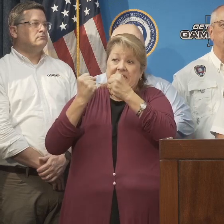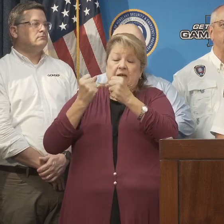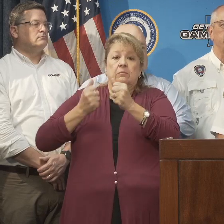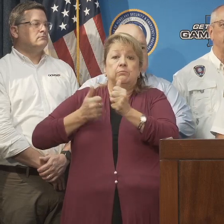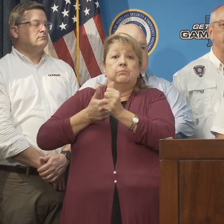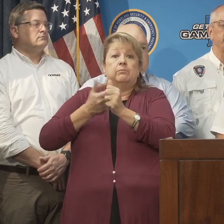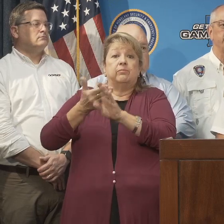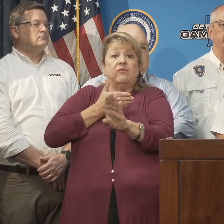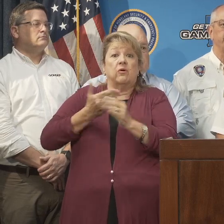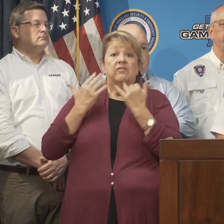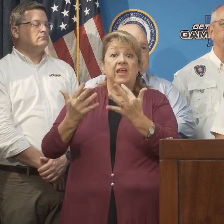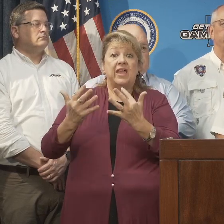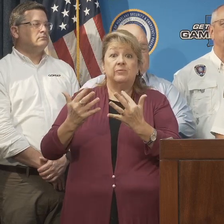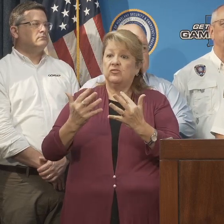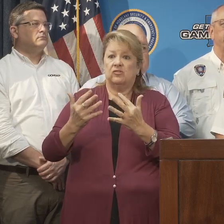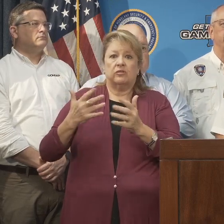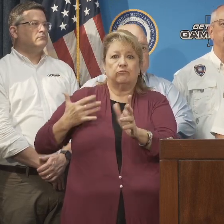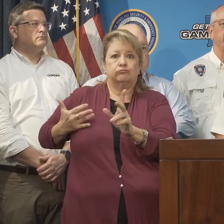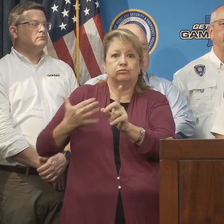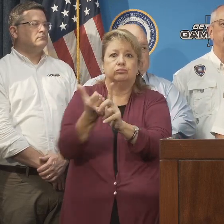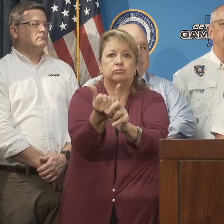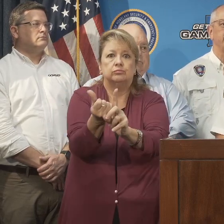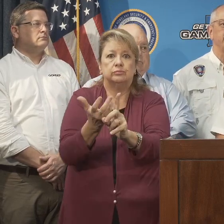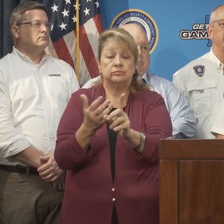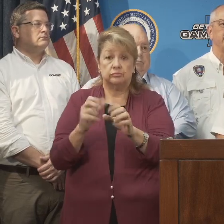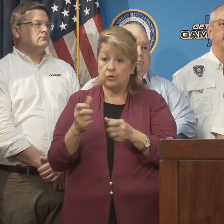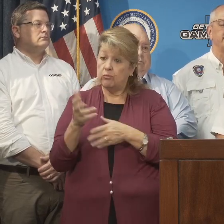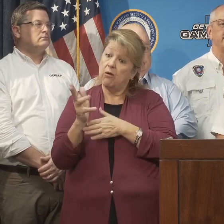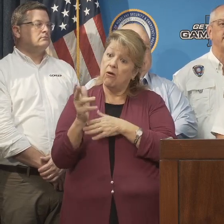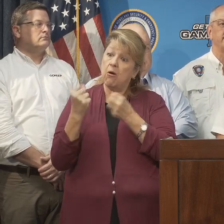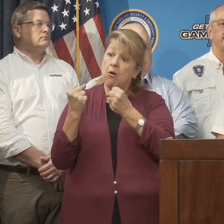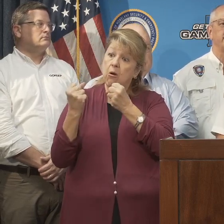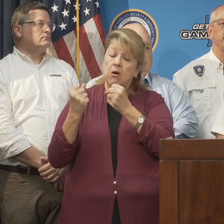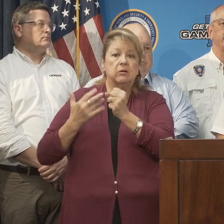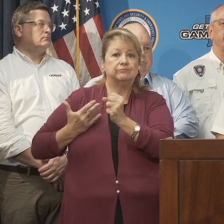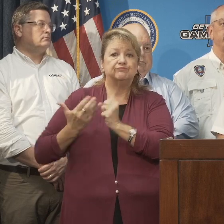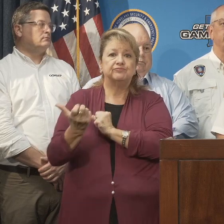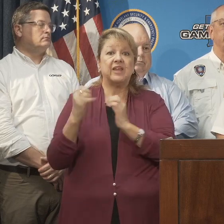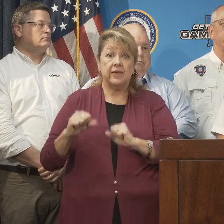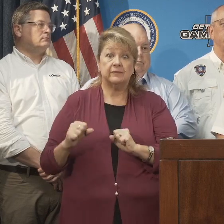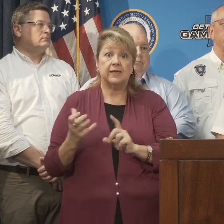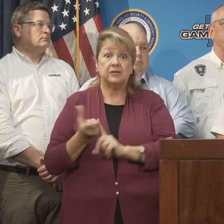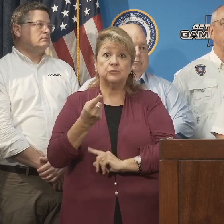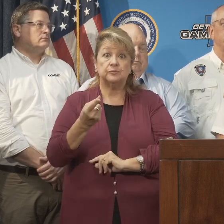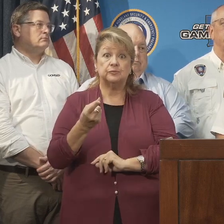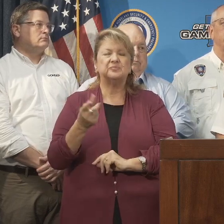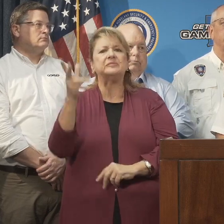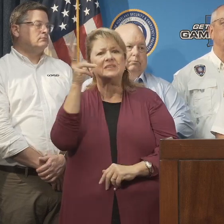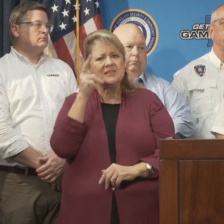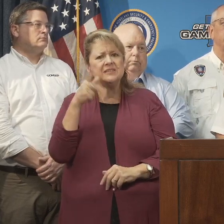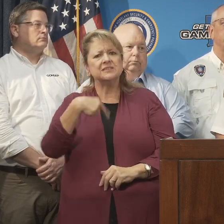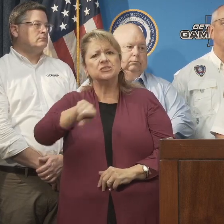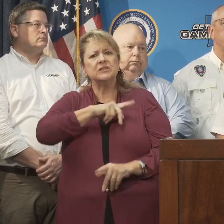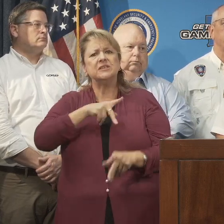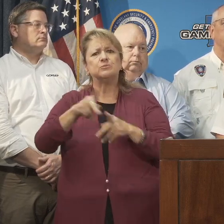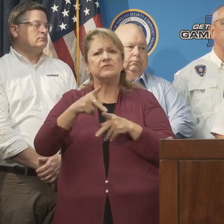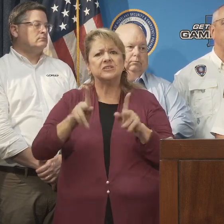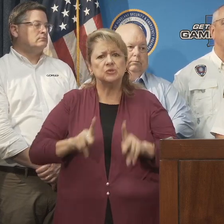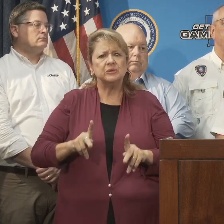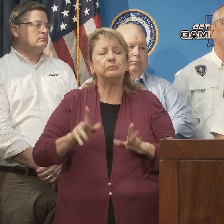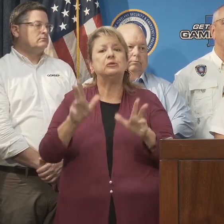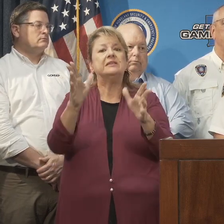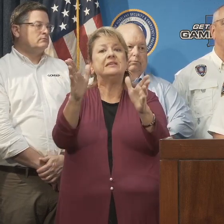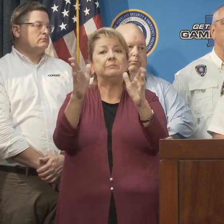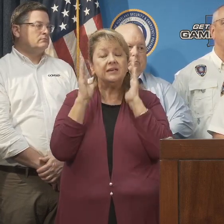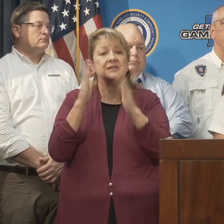we are asking people to take it extremely seriously. We are asking you to listen to all of the professionals and heed the